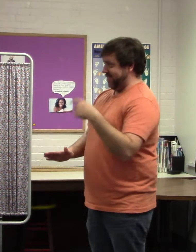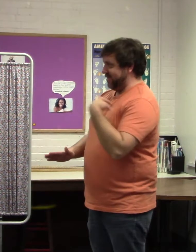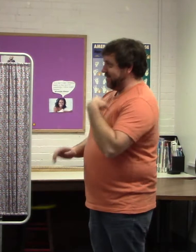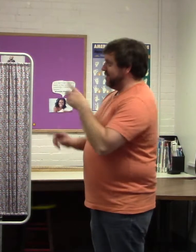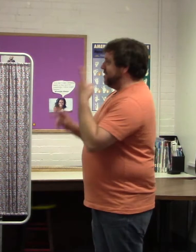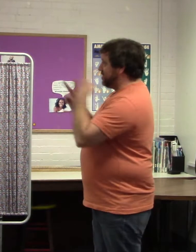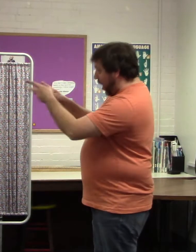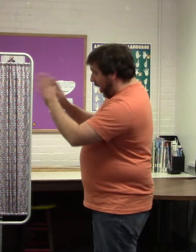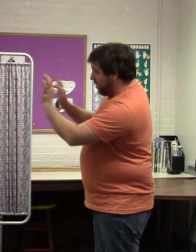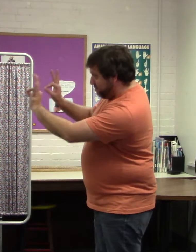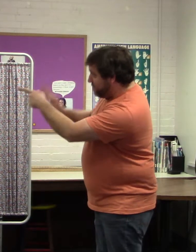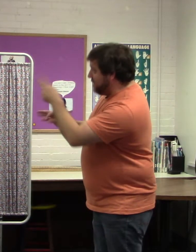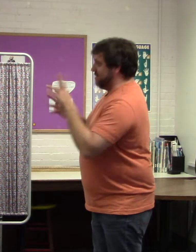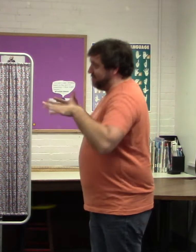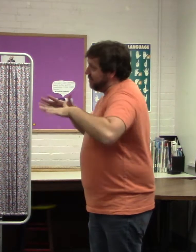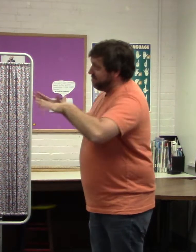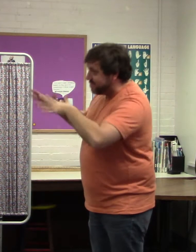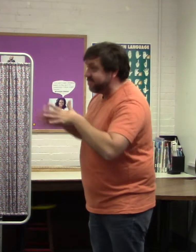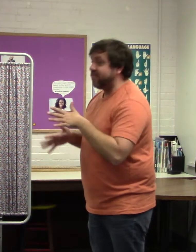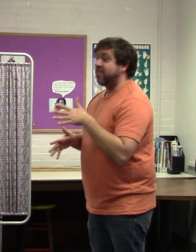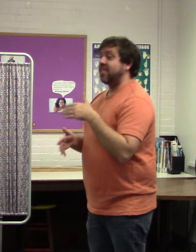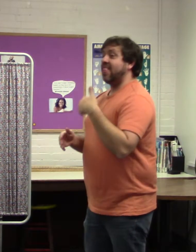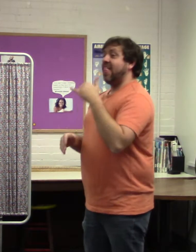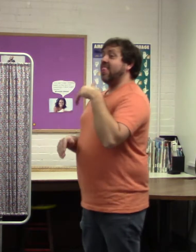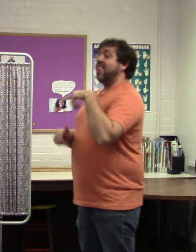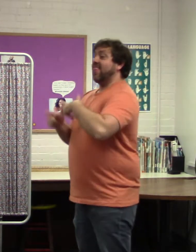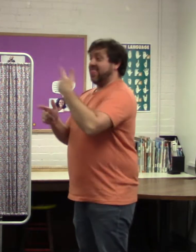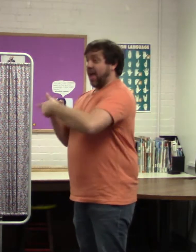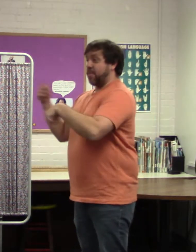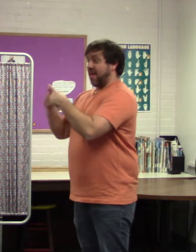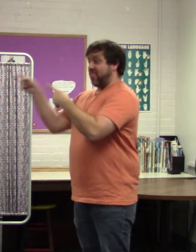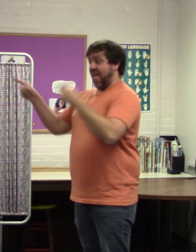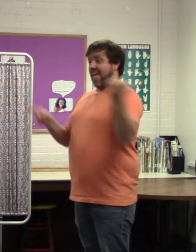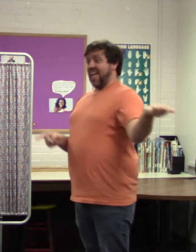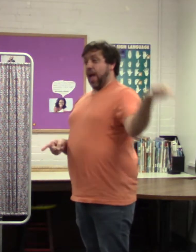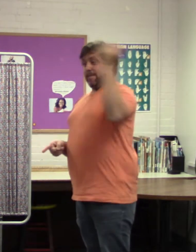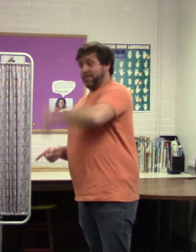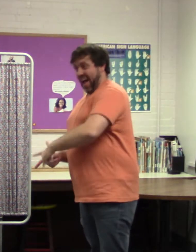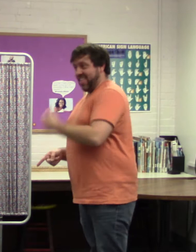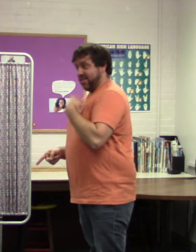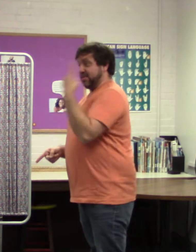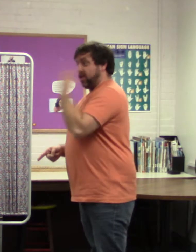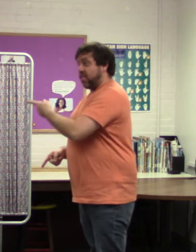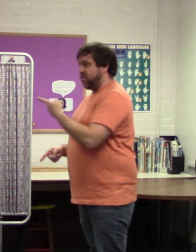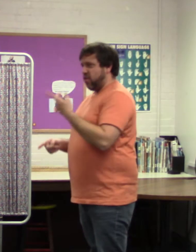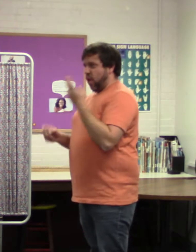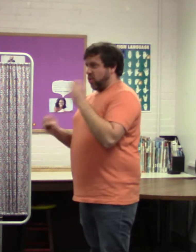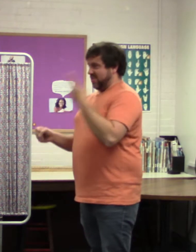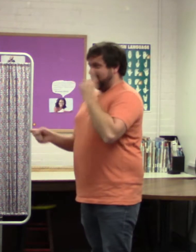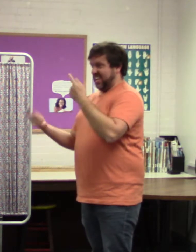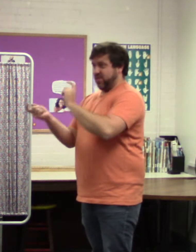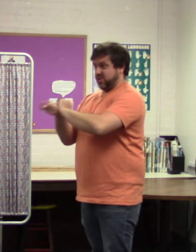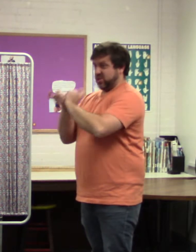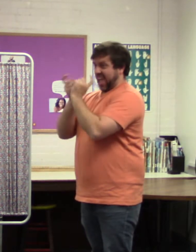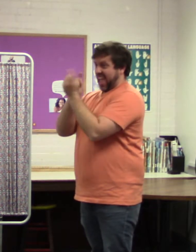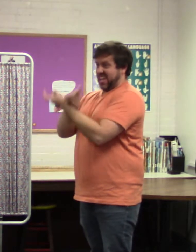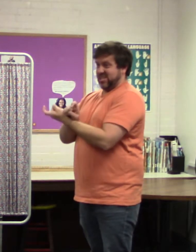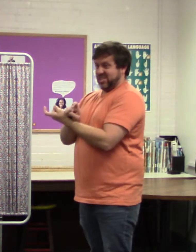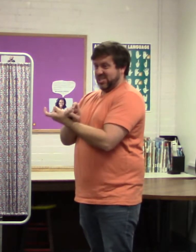as they were about to leave to go to Rochester, and I said, hey, no, you're good. And they said, oh, we're kind of nervous. But then when they came back, I saw them once again, and you can see the